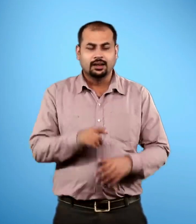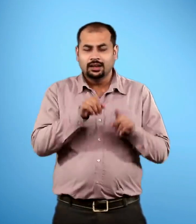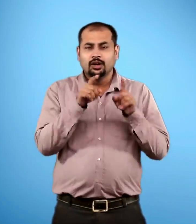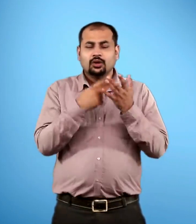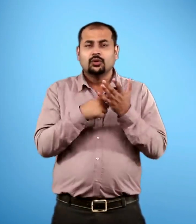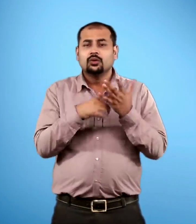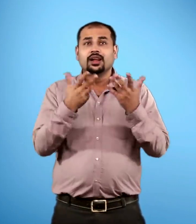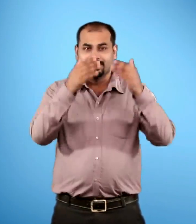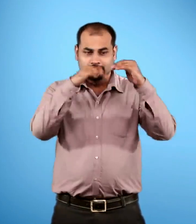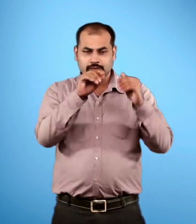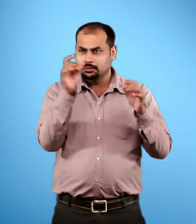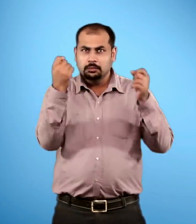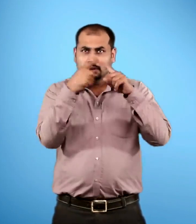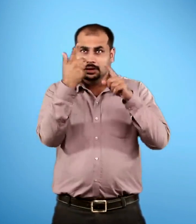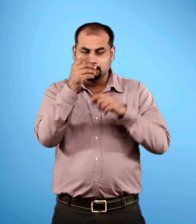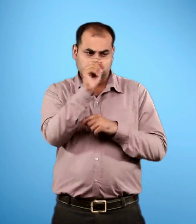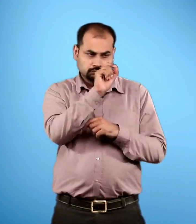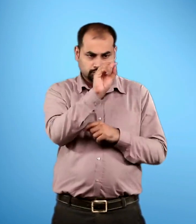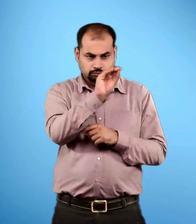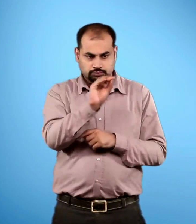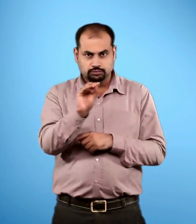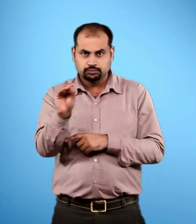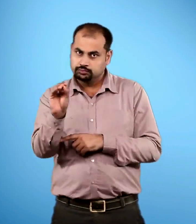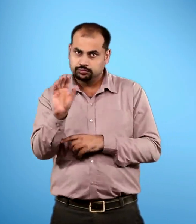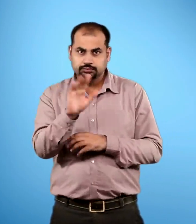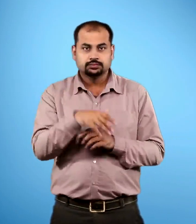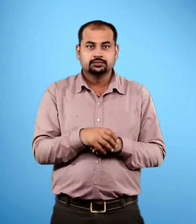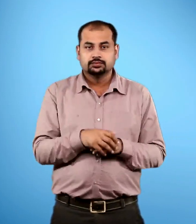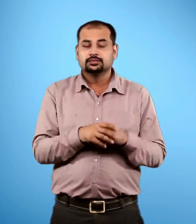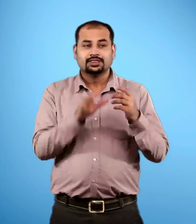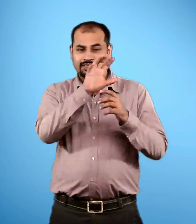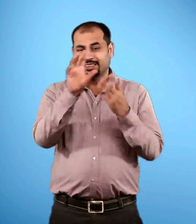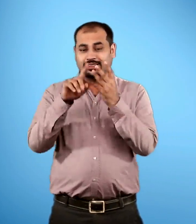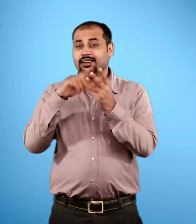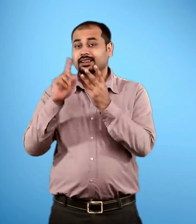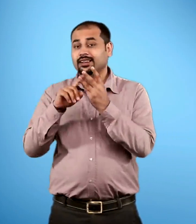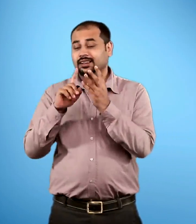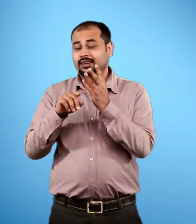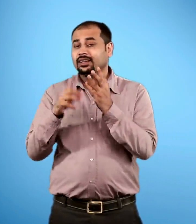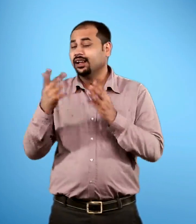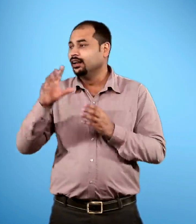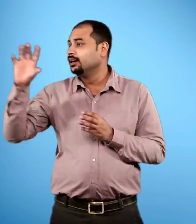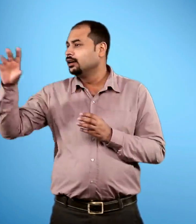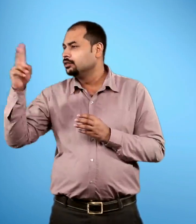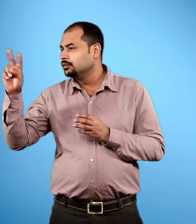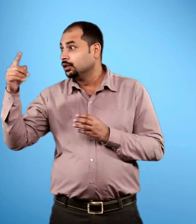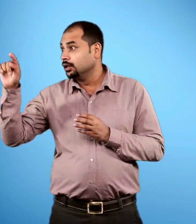Identify the rule and write it down in the blank space. Also choose what would be the next instance from the